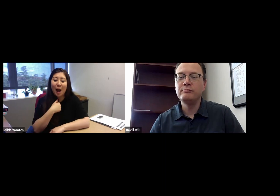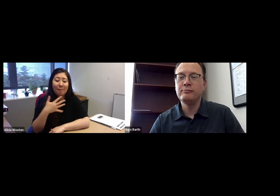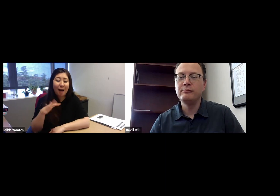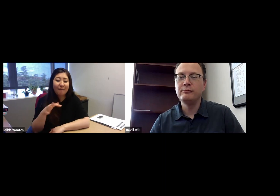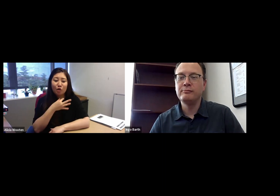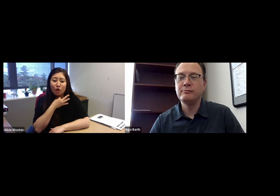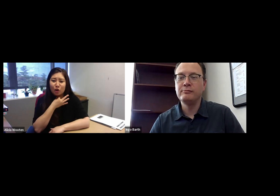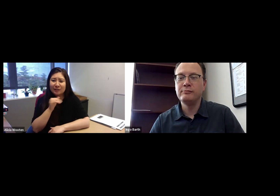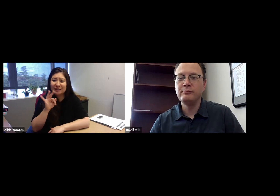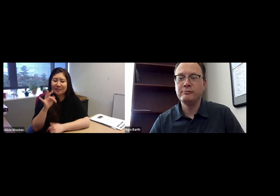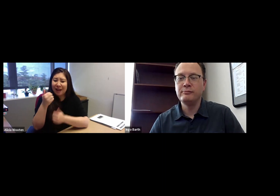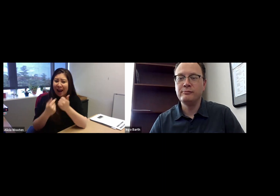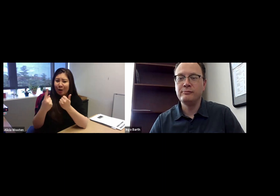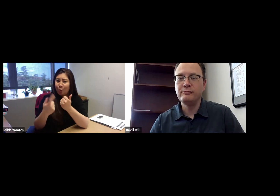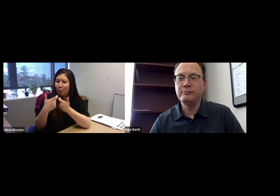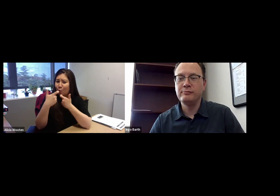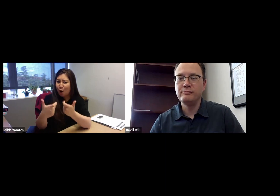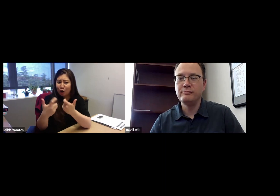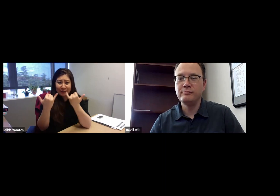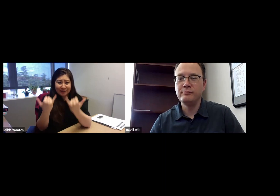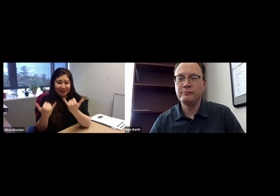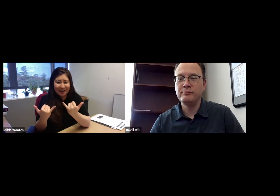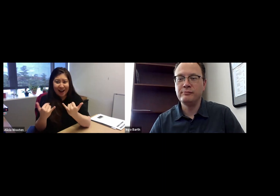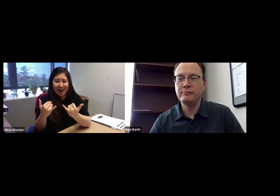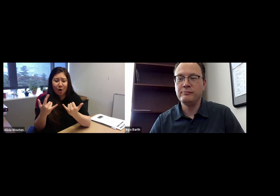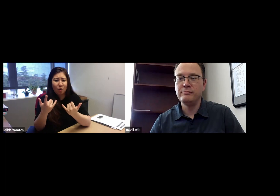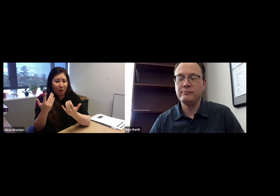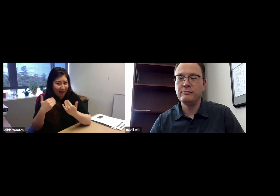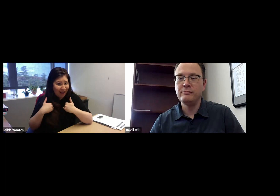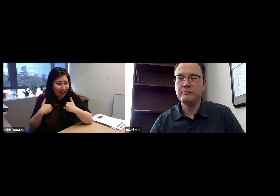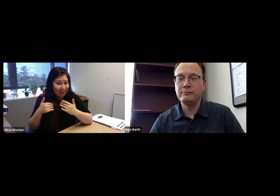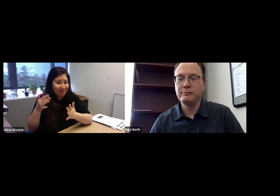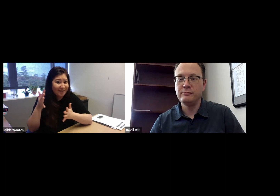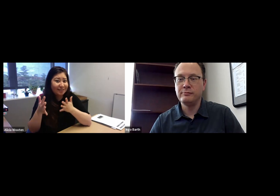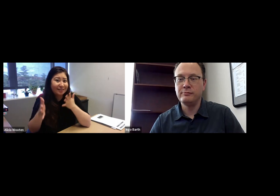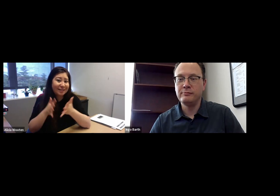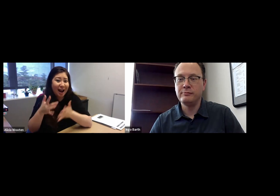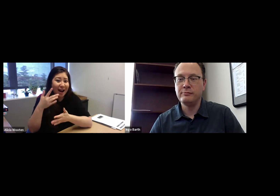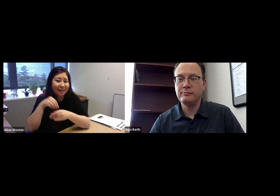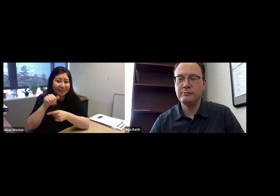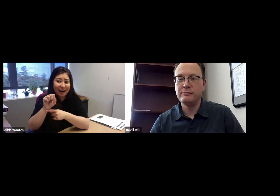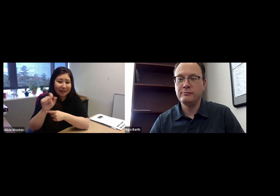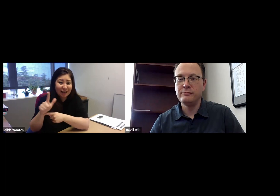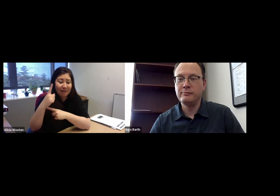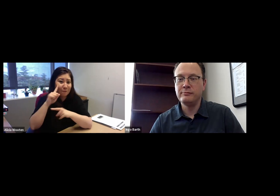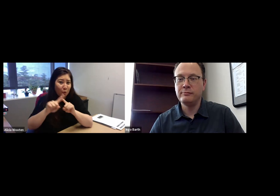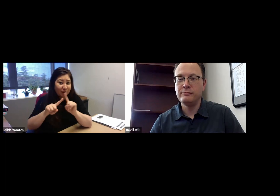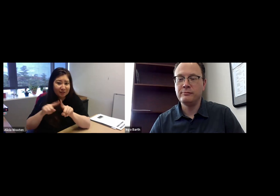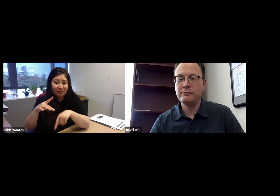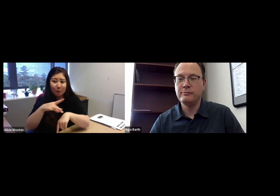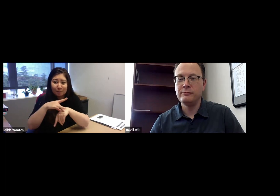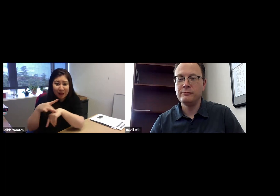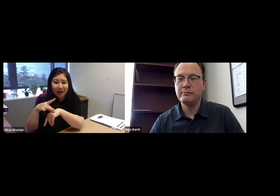are not particularly set ASL signs for the planets in the